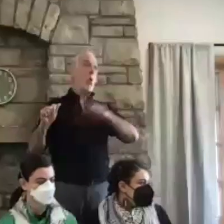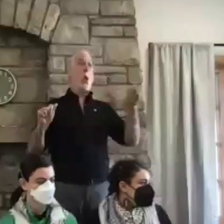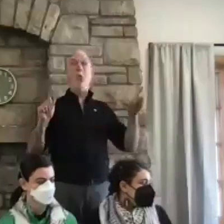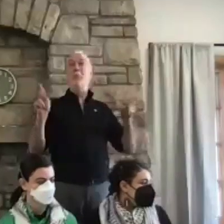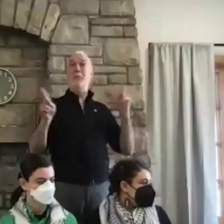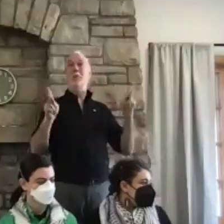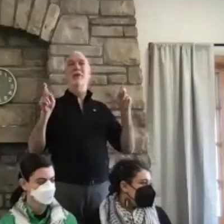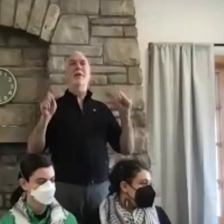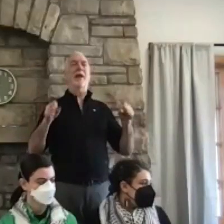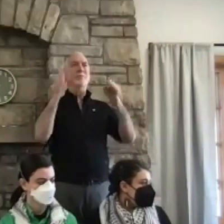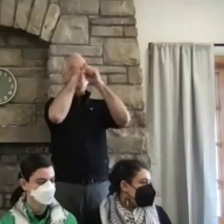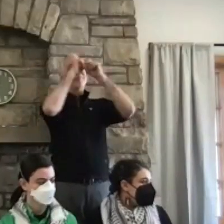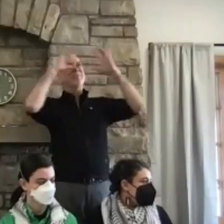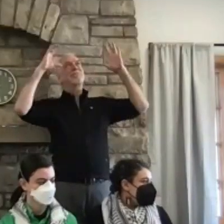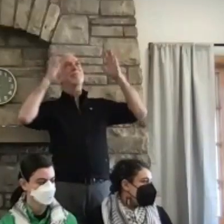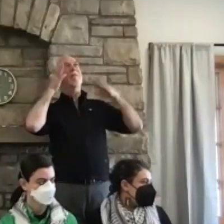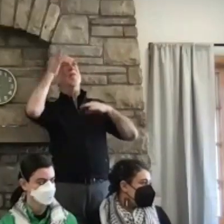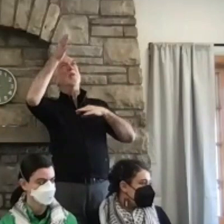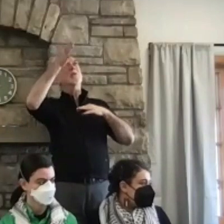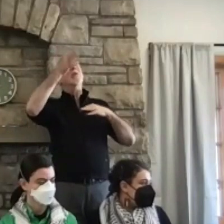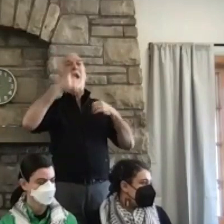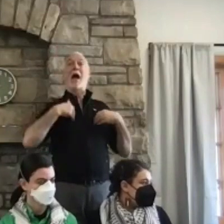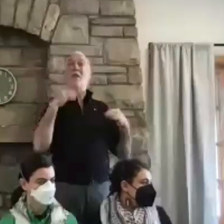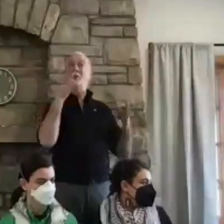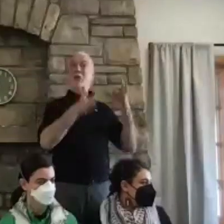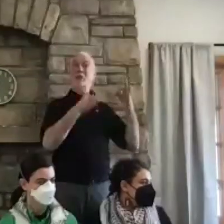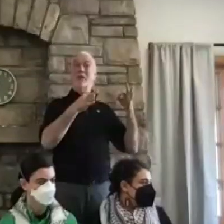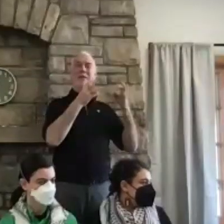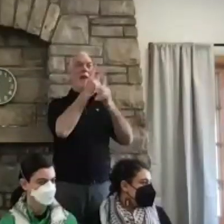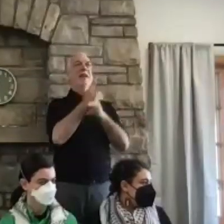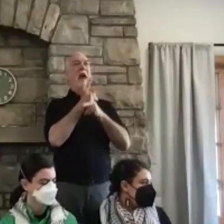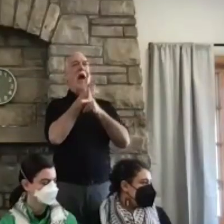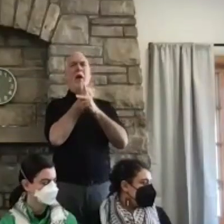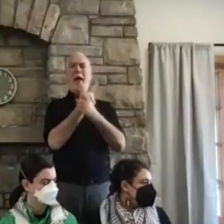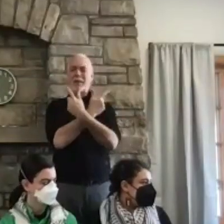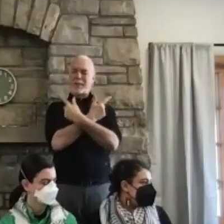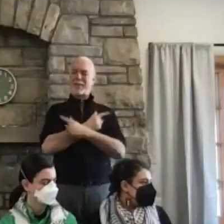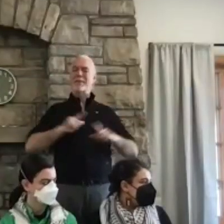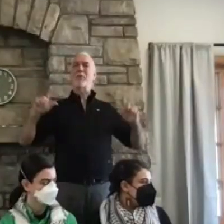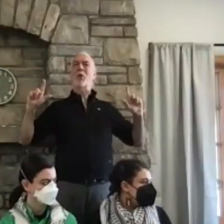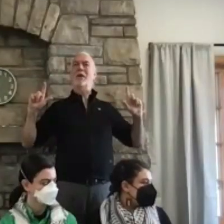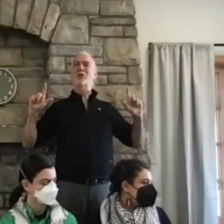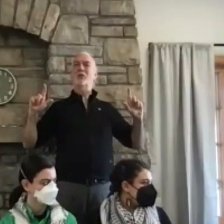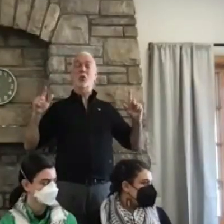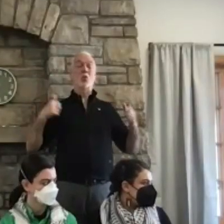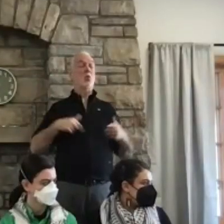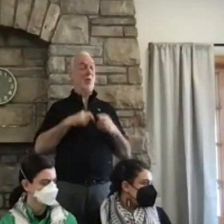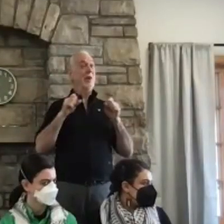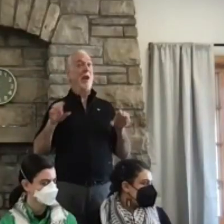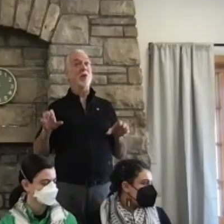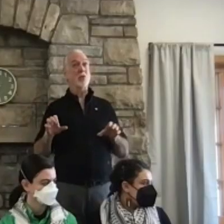a future rooted in justice, care, and liberation. We can do this, and like